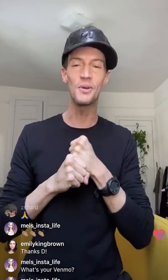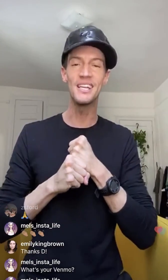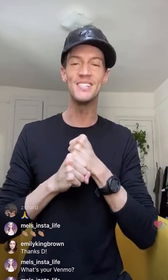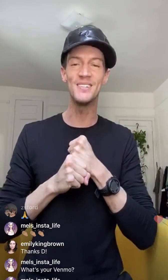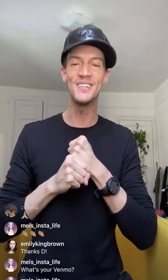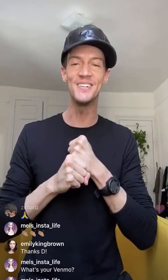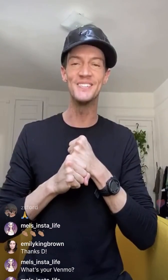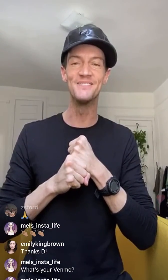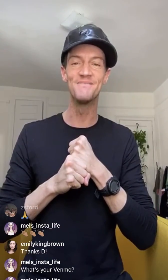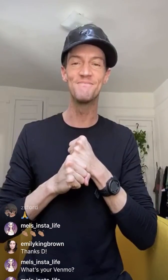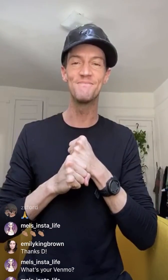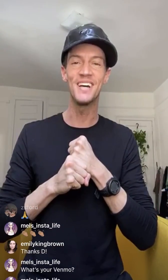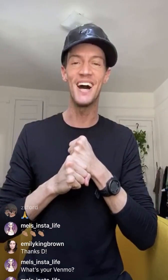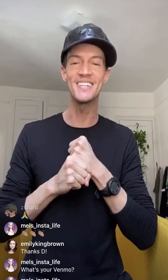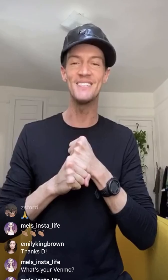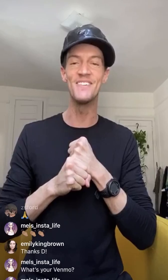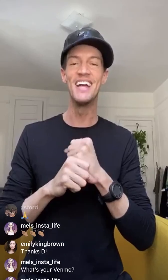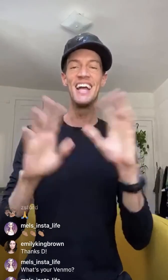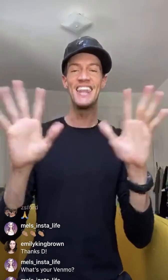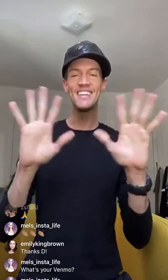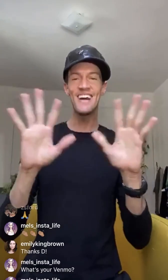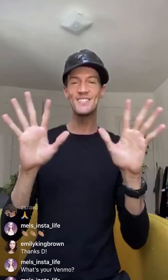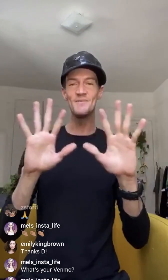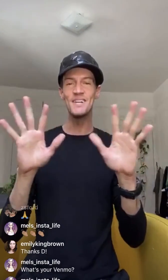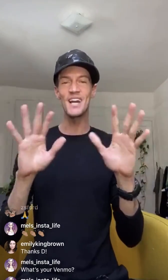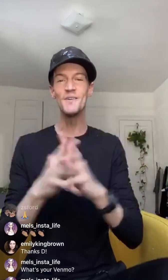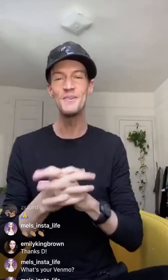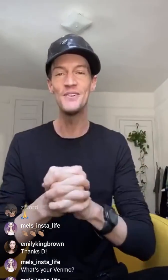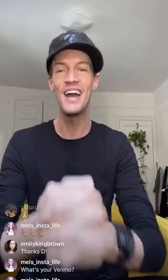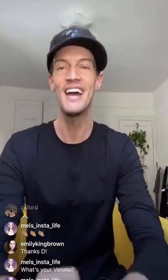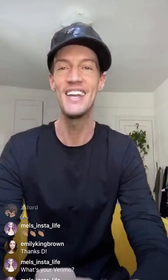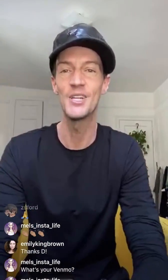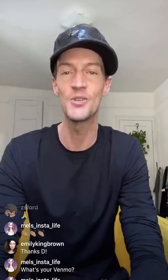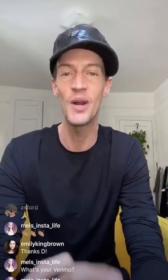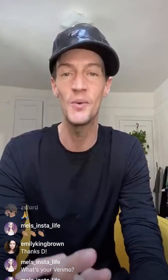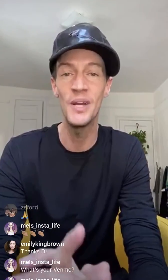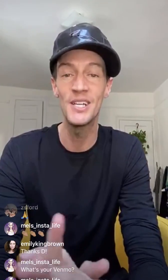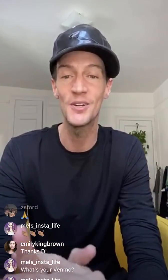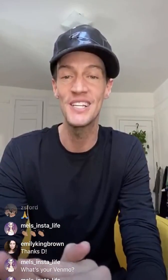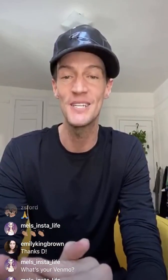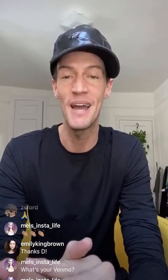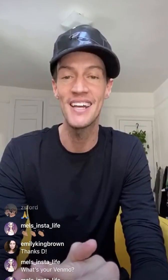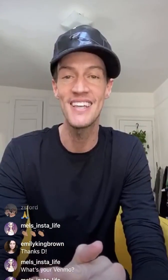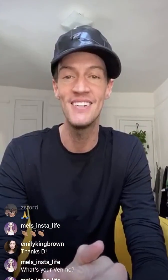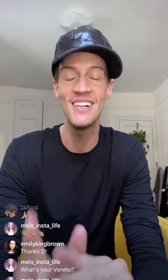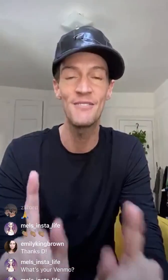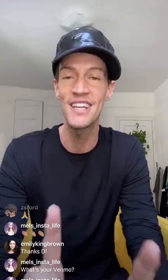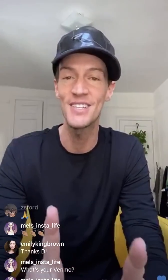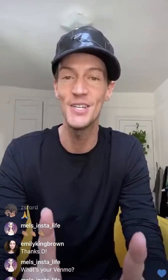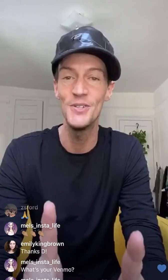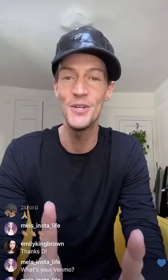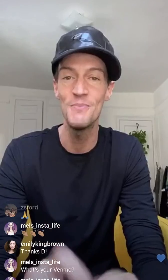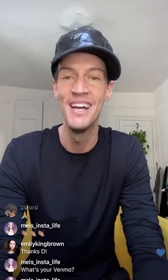to receive, if someone's giving you something, you grab it and then you bring it to you. So I really received that.